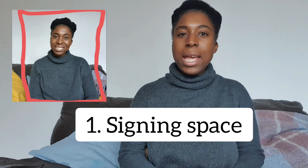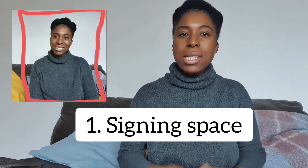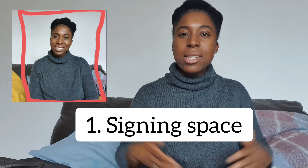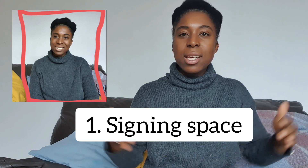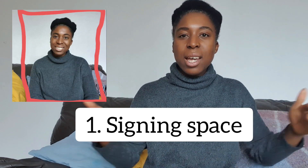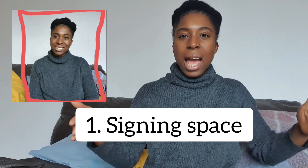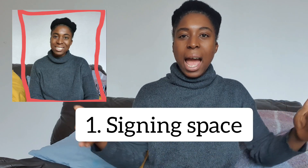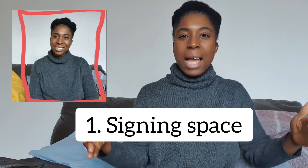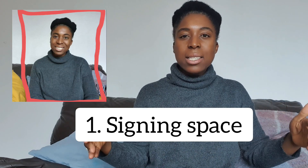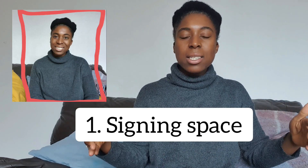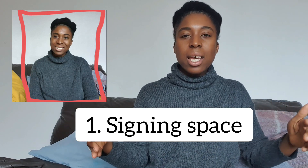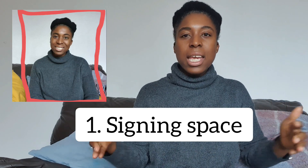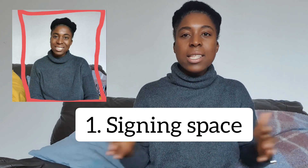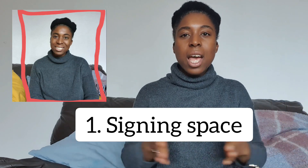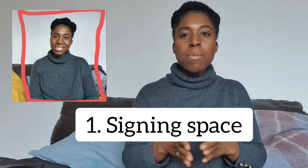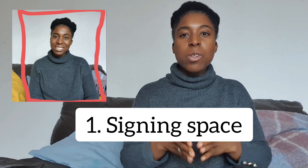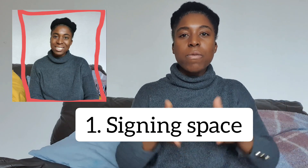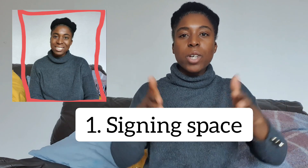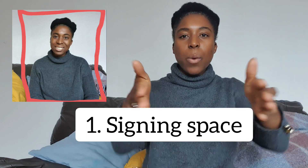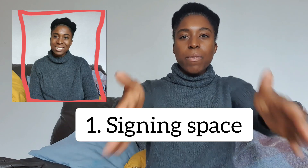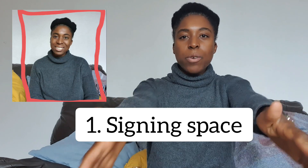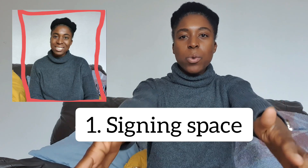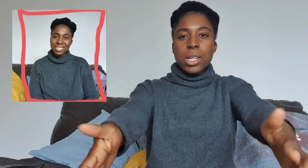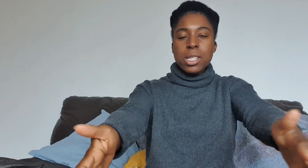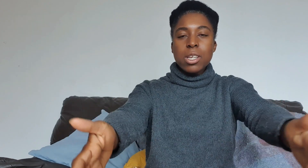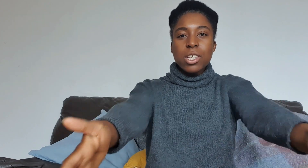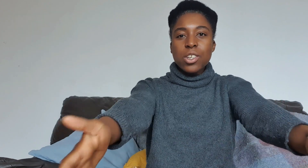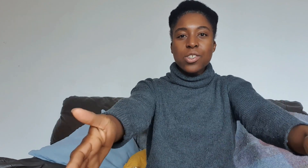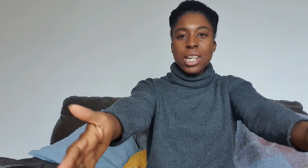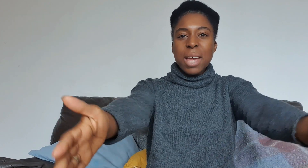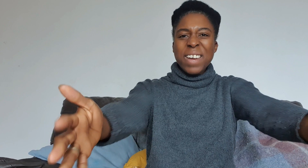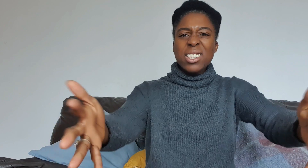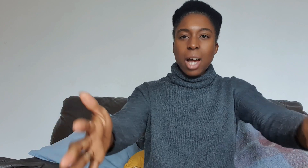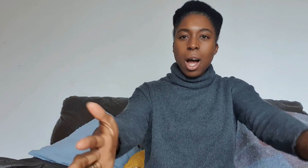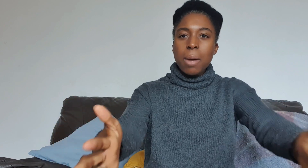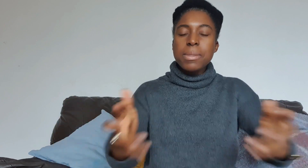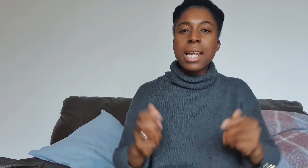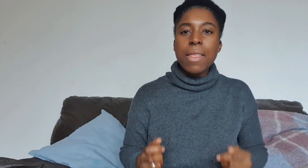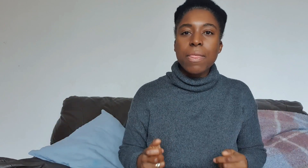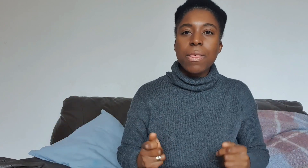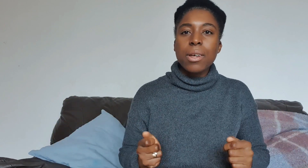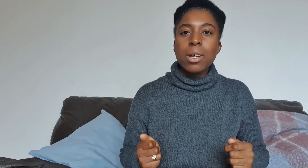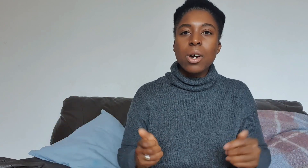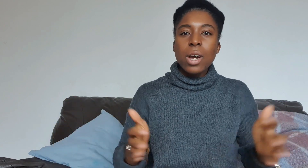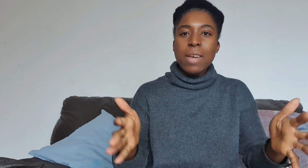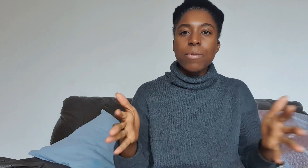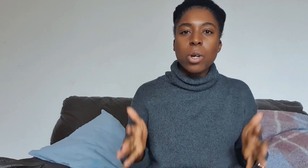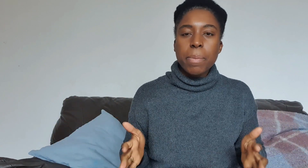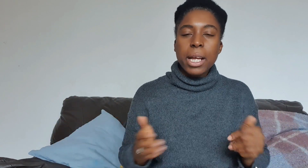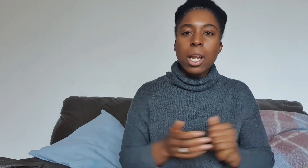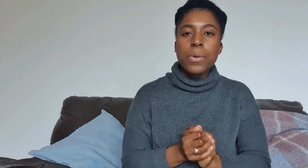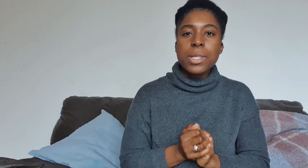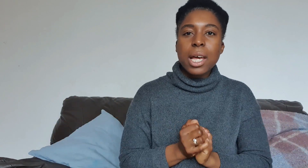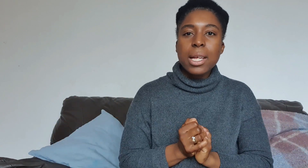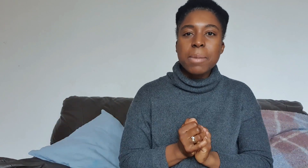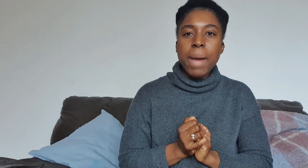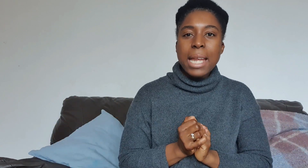waist. And in terms of going forwards, usually around arm's length, if not a bit closer,